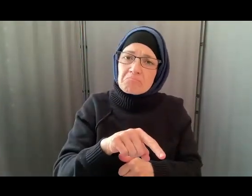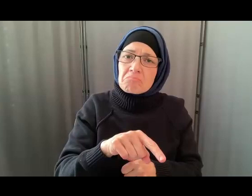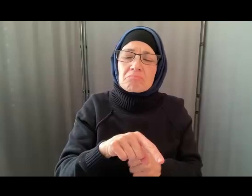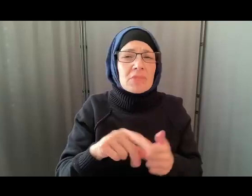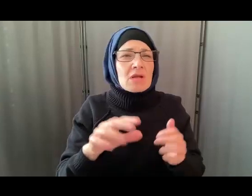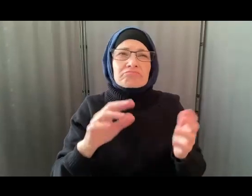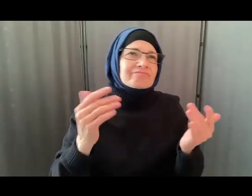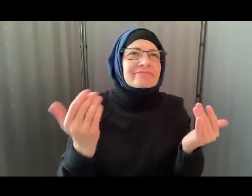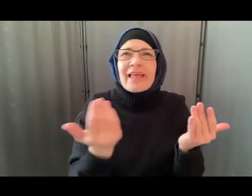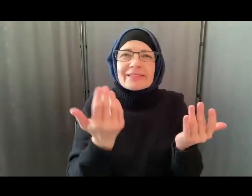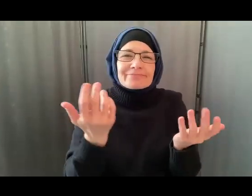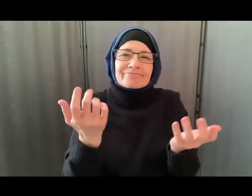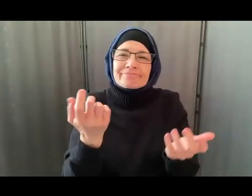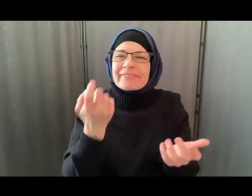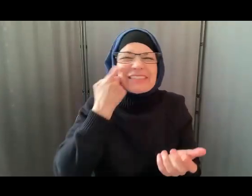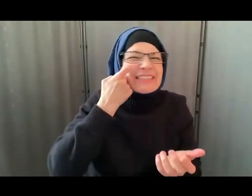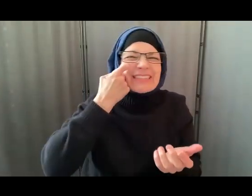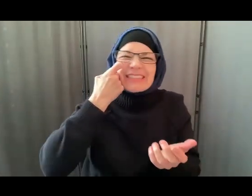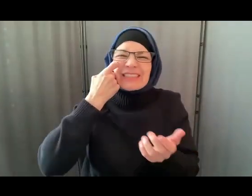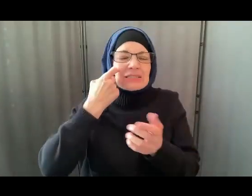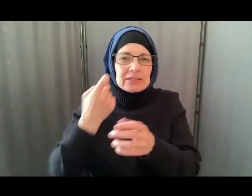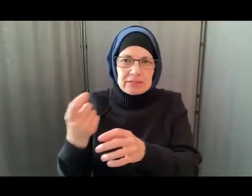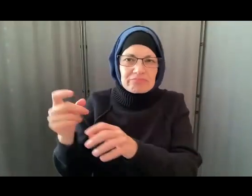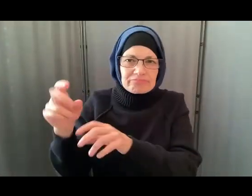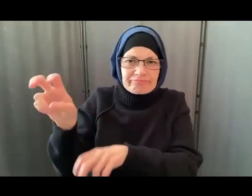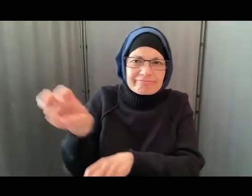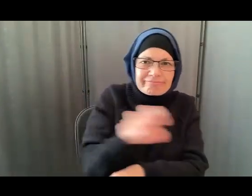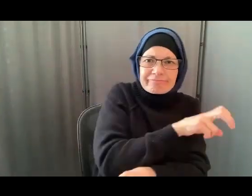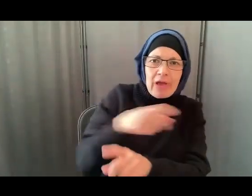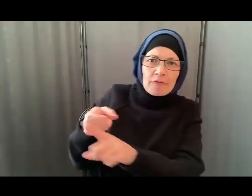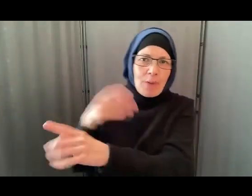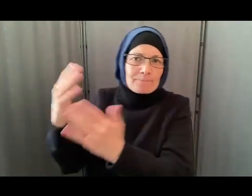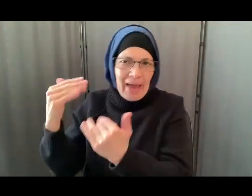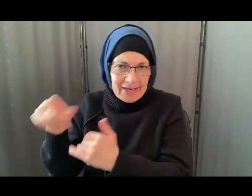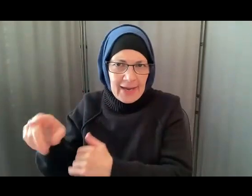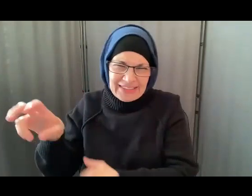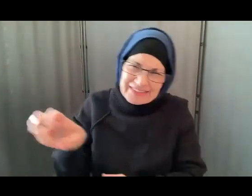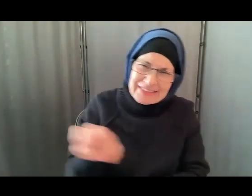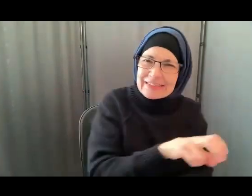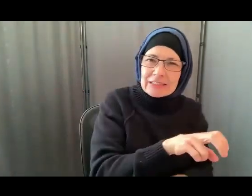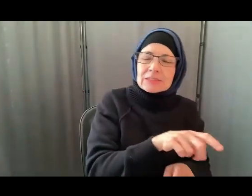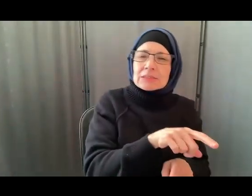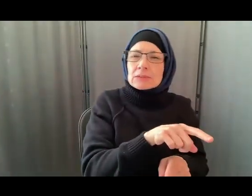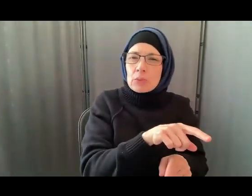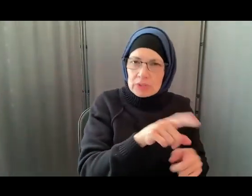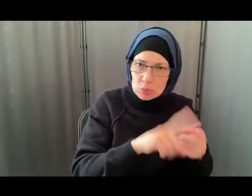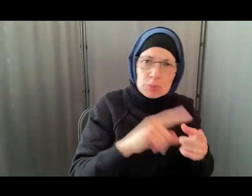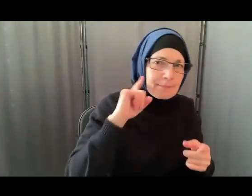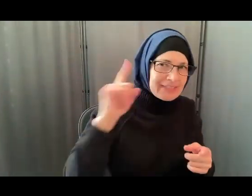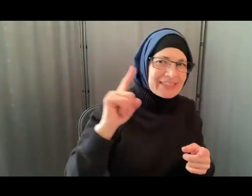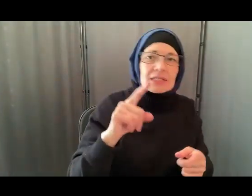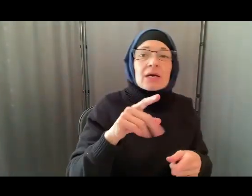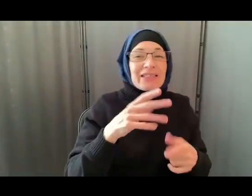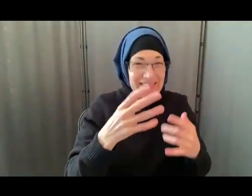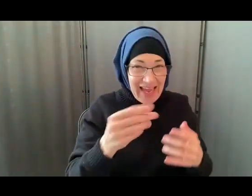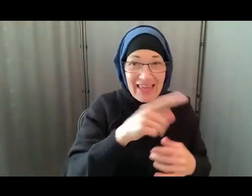freshly coming back, coming from Mecca, and they were anxious to get back to Mecca because